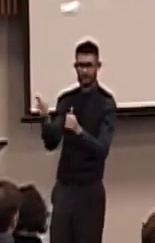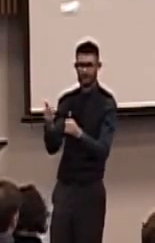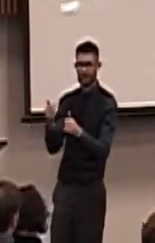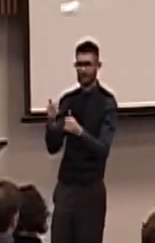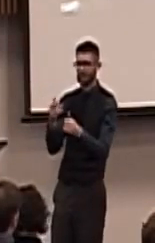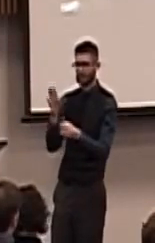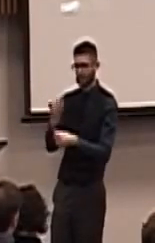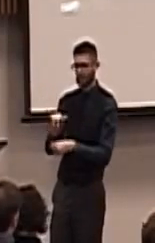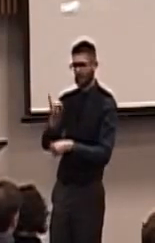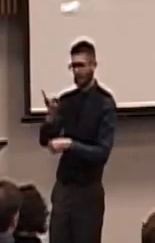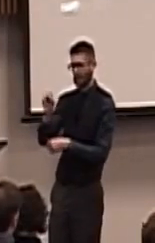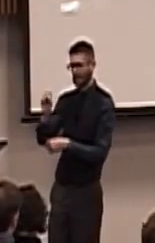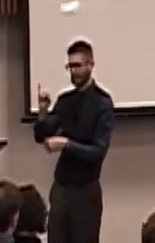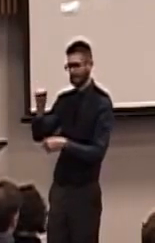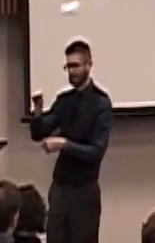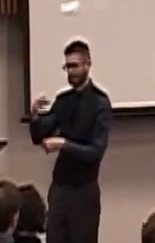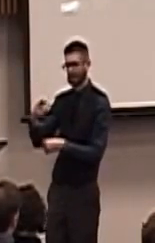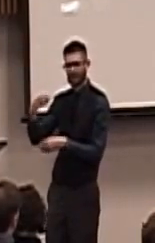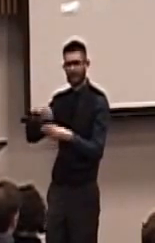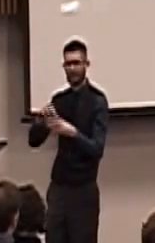Kidiandongo refugee camp years ago.